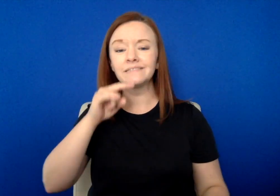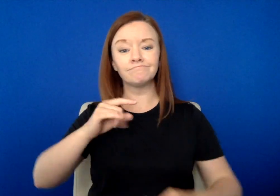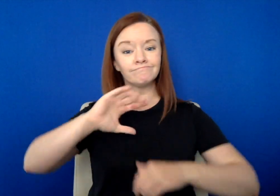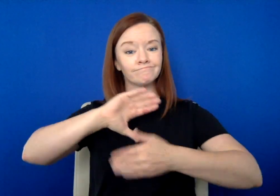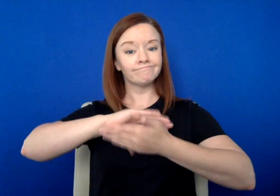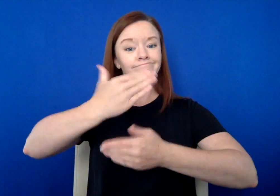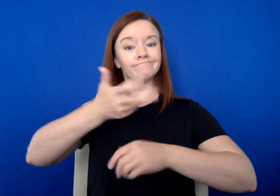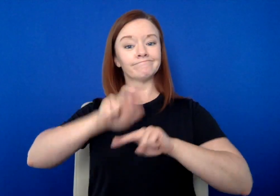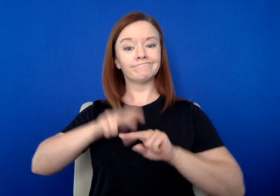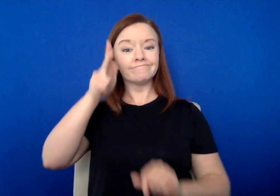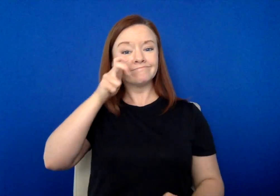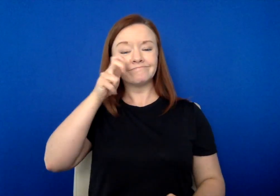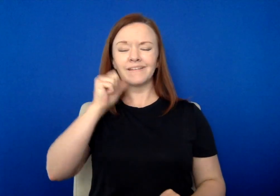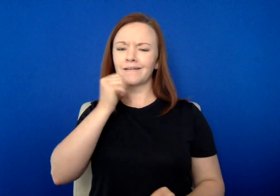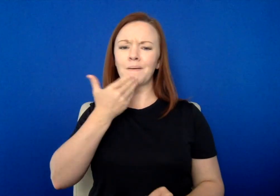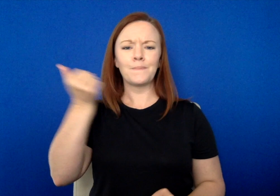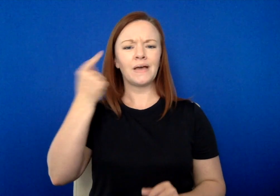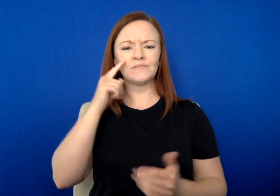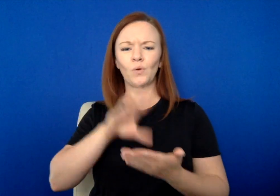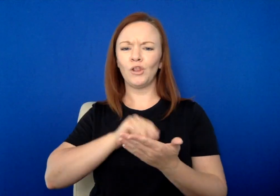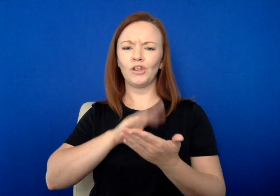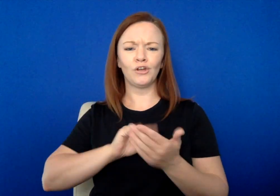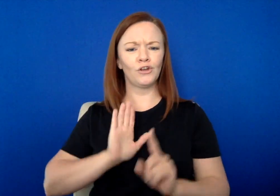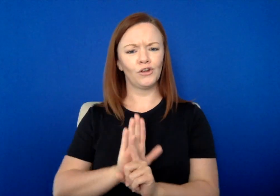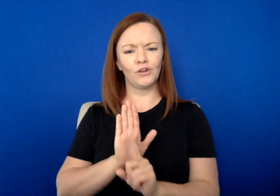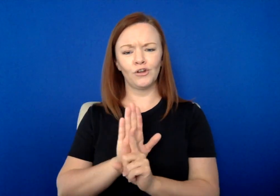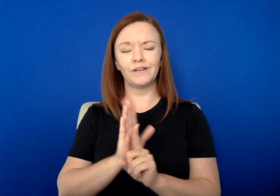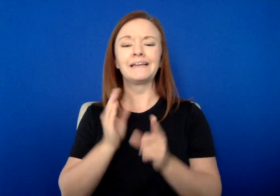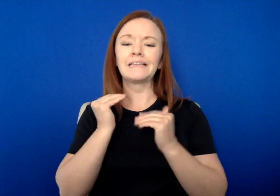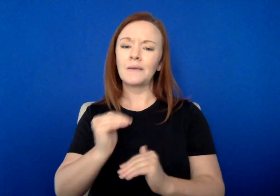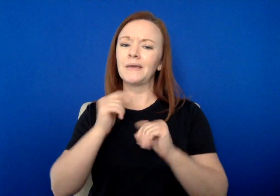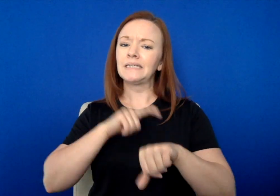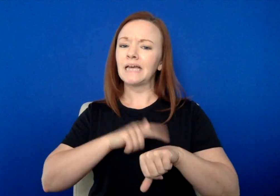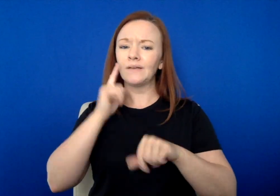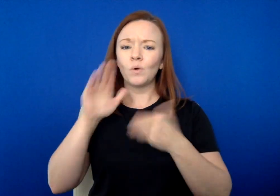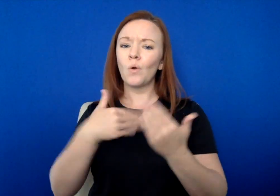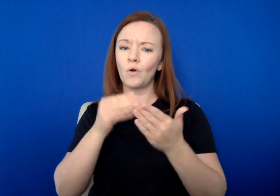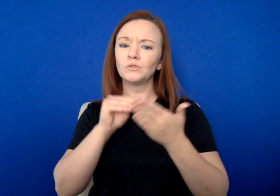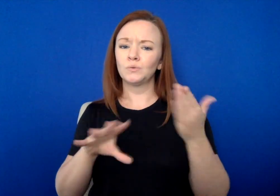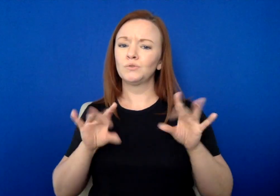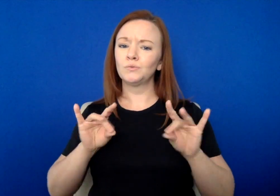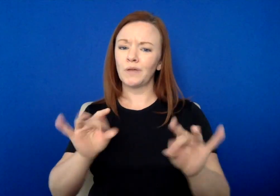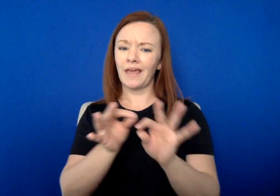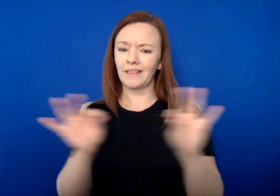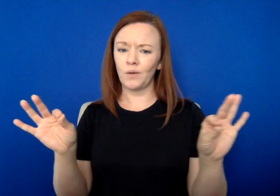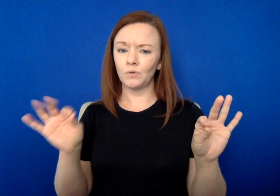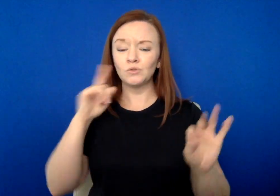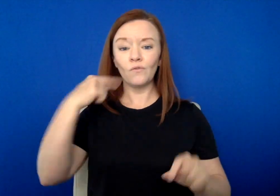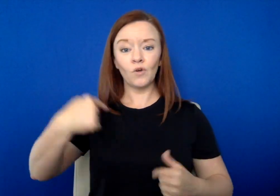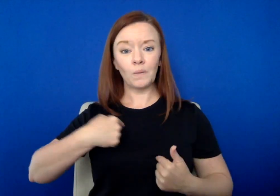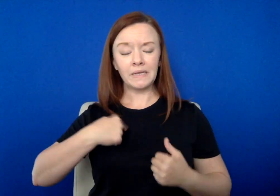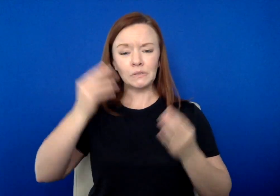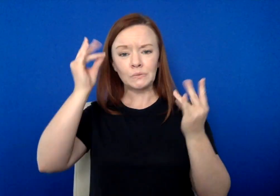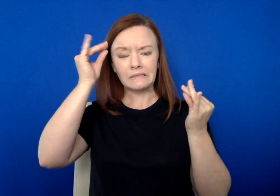have such a limited time for all students to gain language. So it's very stressful for me to think